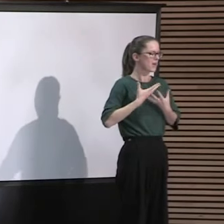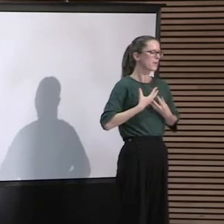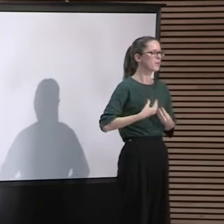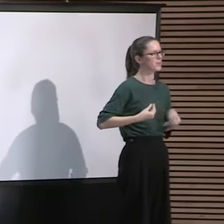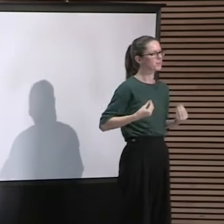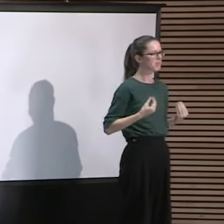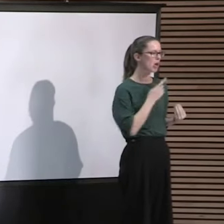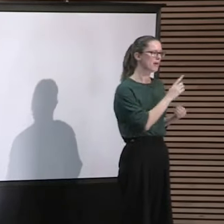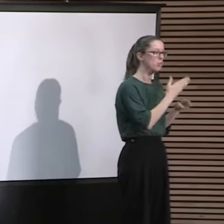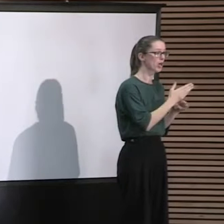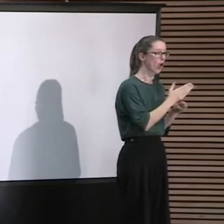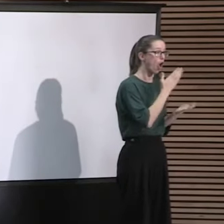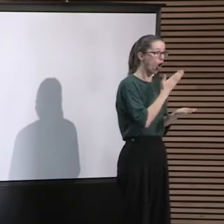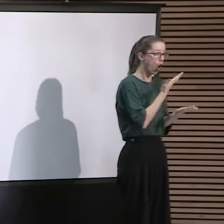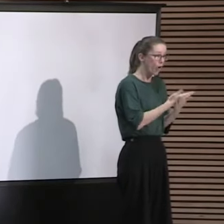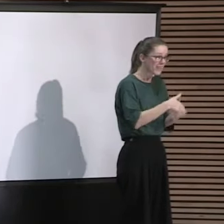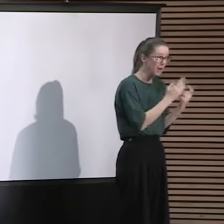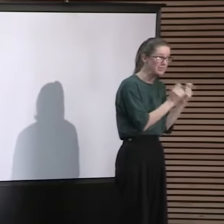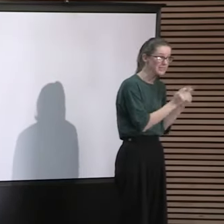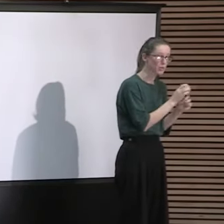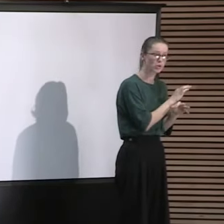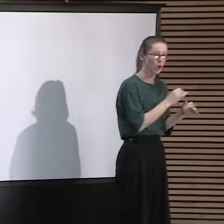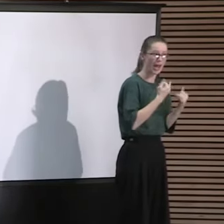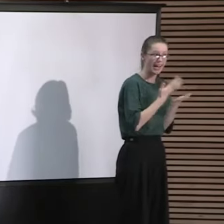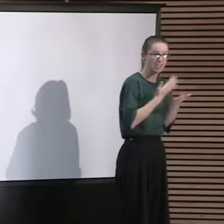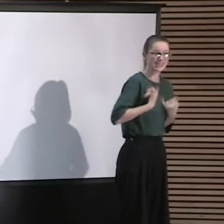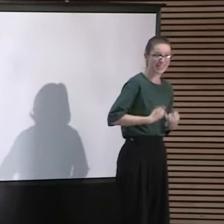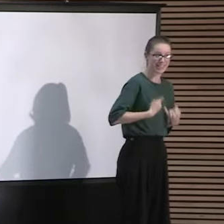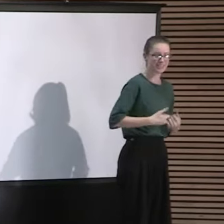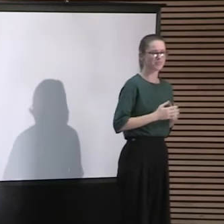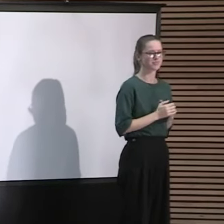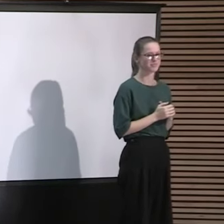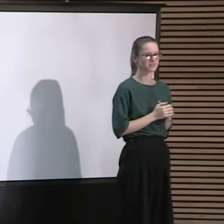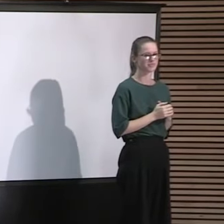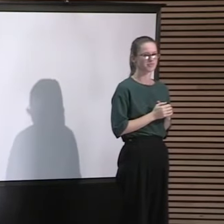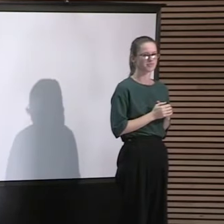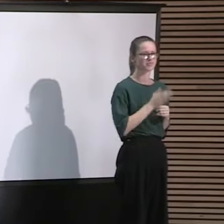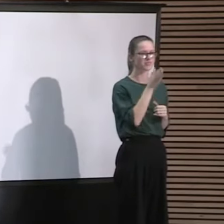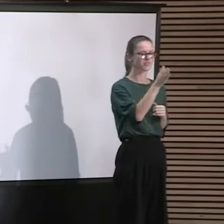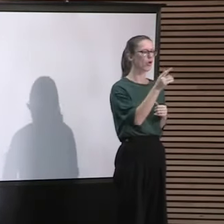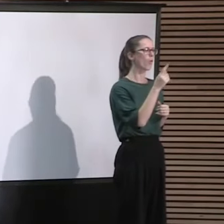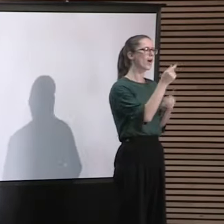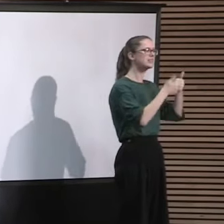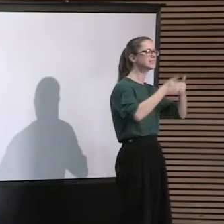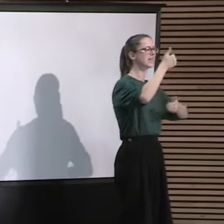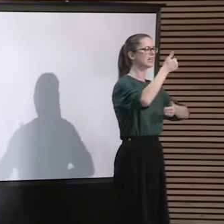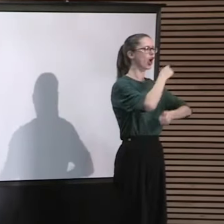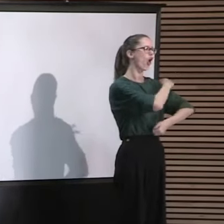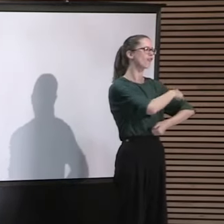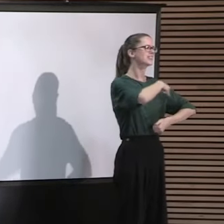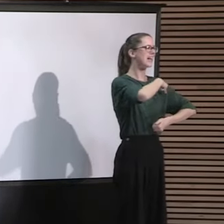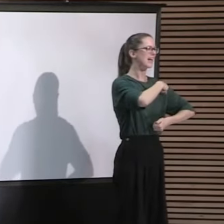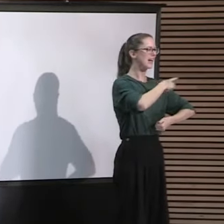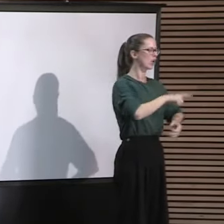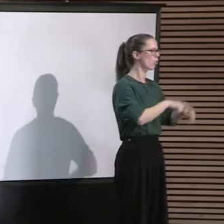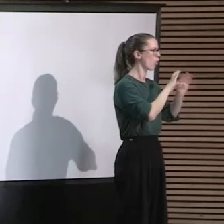didn't actually have any symptoms when he was back at work. A senior quarantine officer has told us that staff at the border had asked